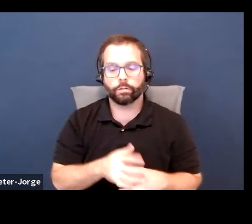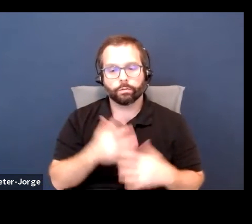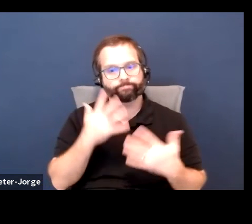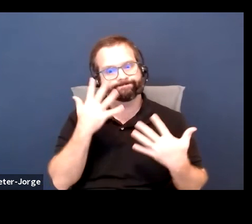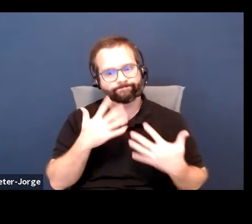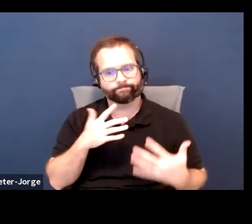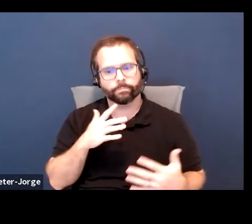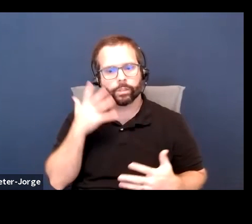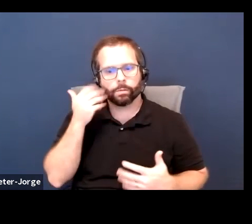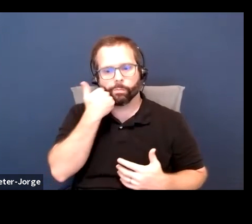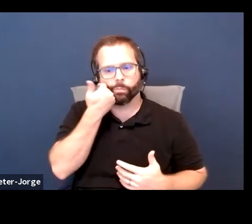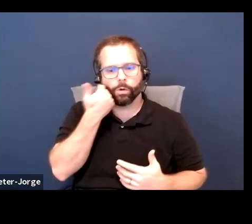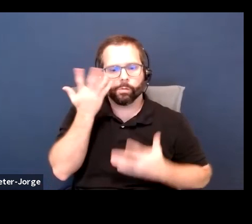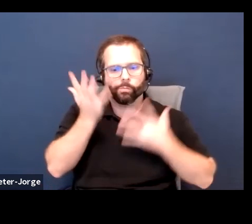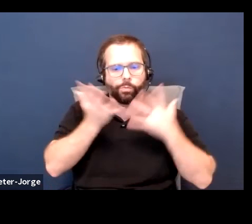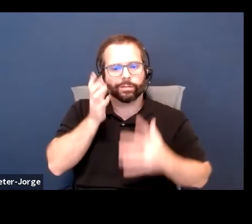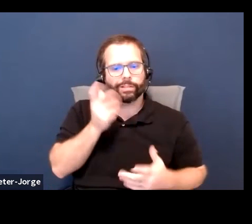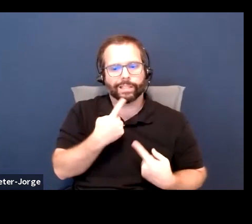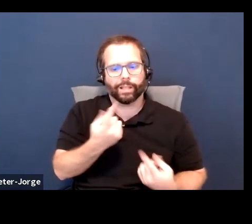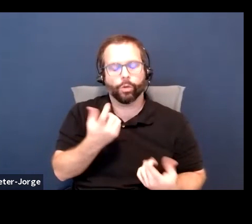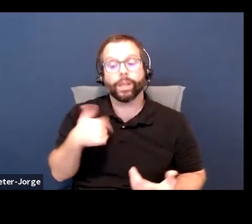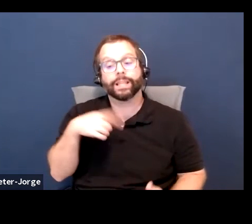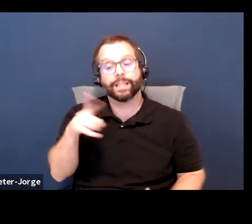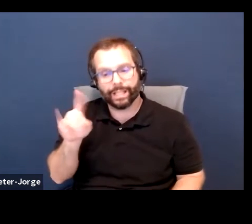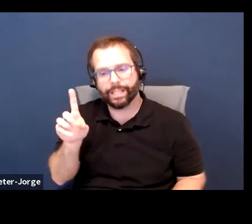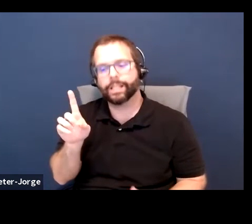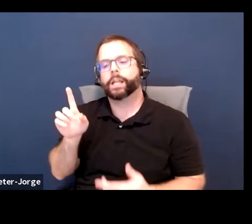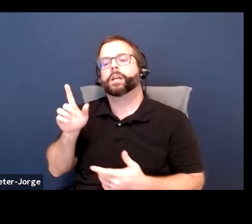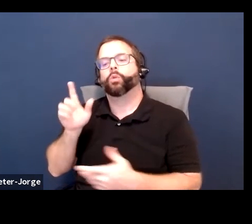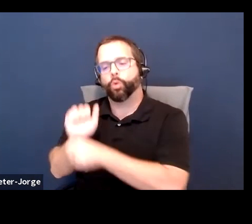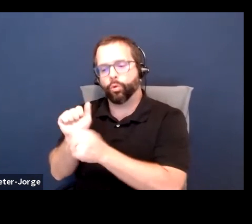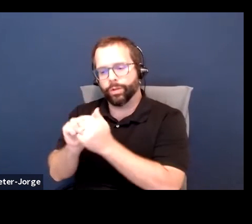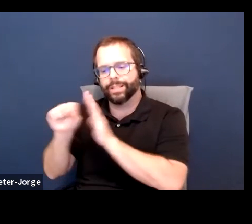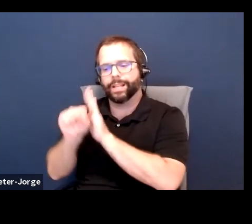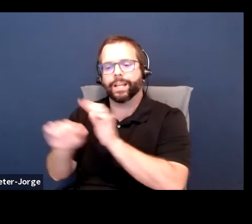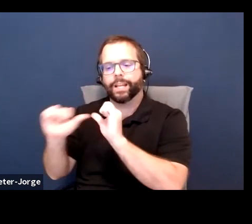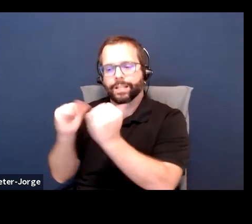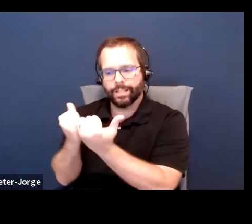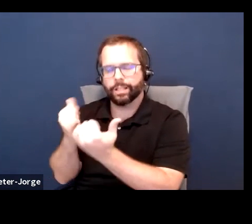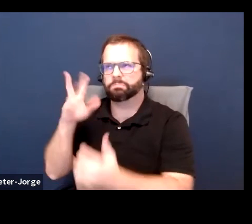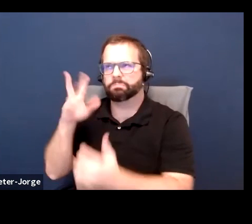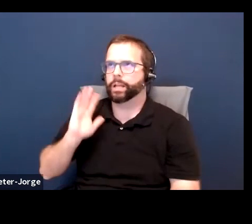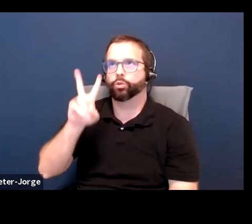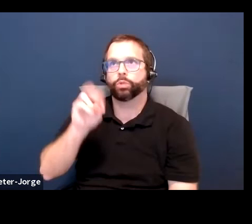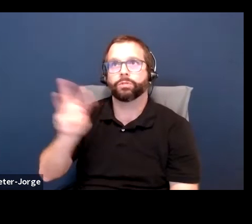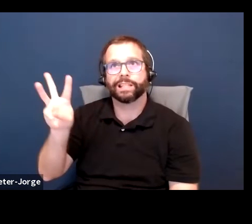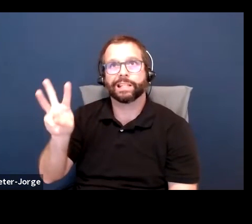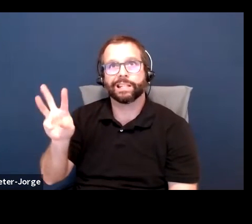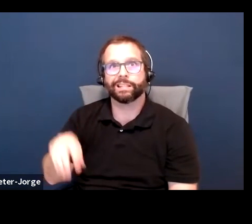in 2006, 2007 to